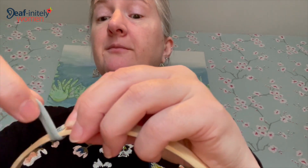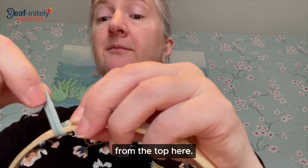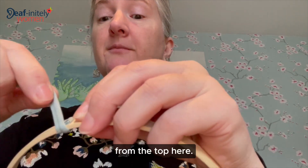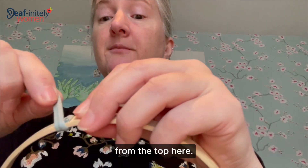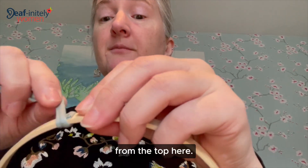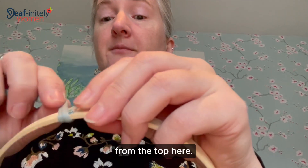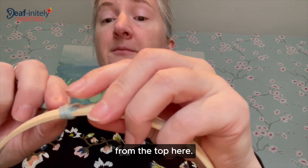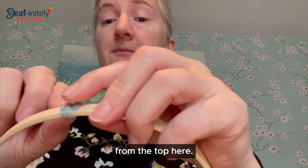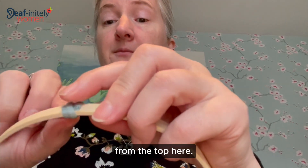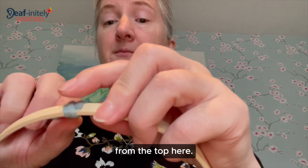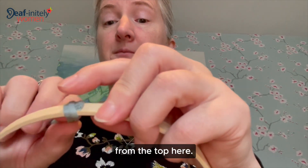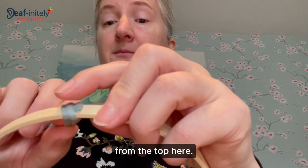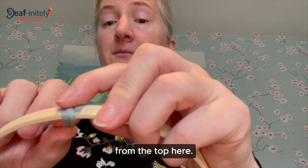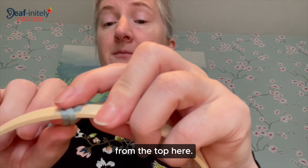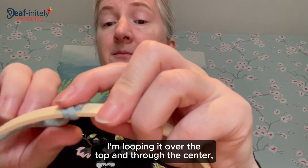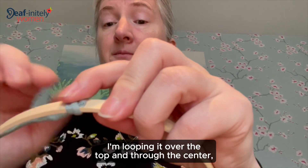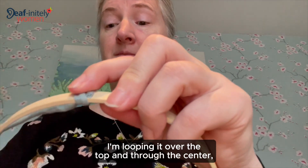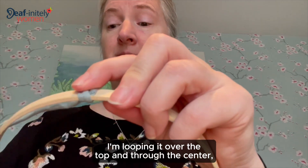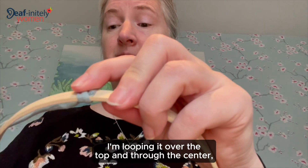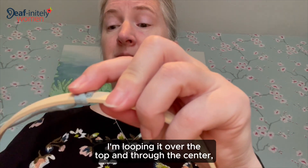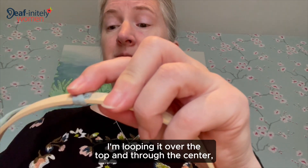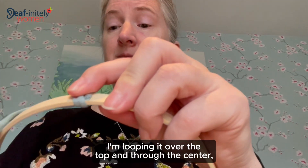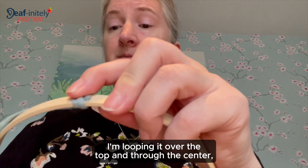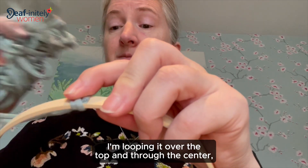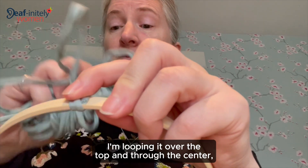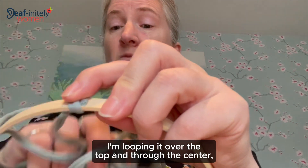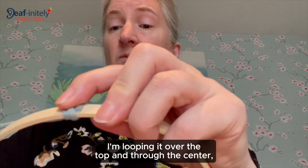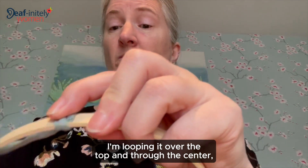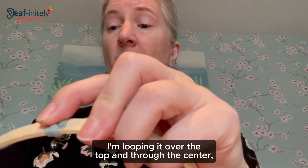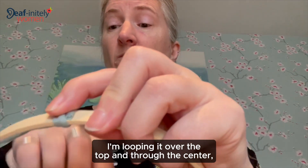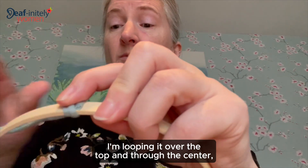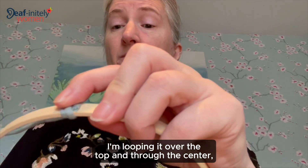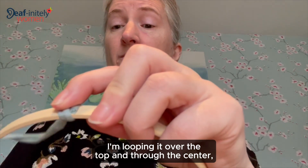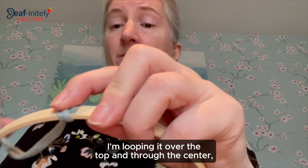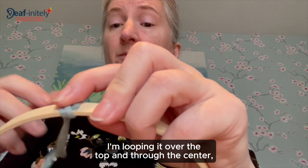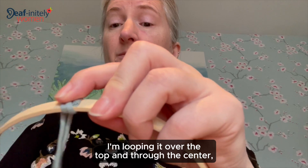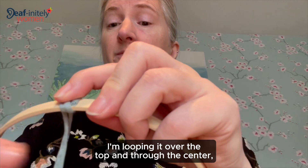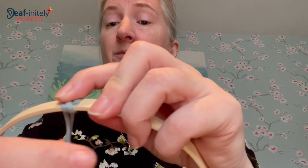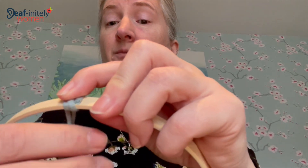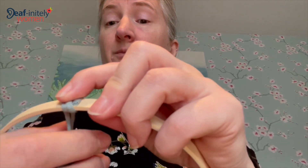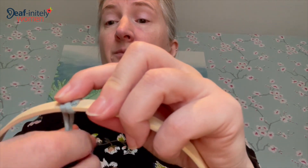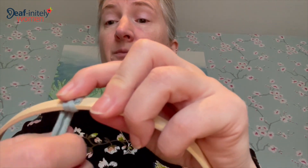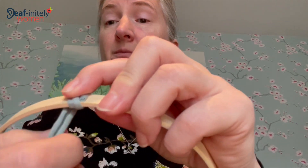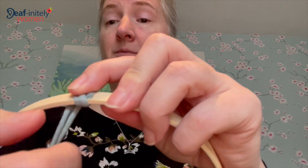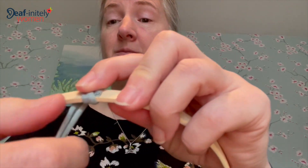From the top here, I'm looping it over the top and through the centre.